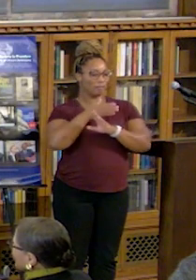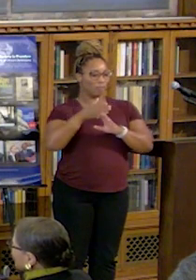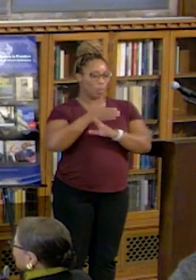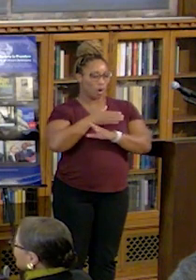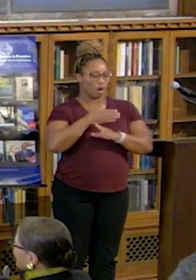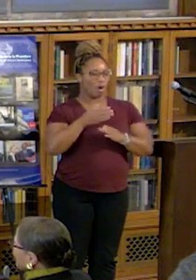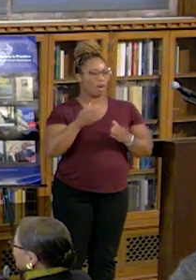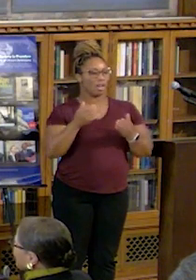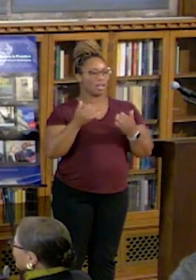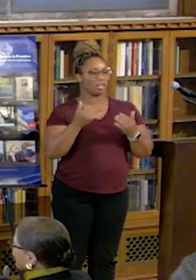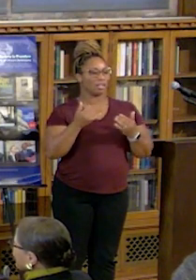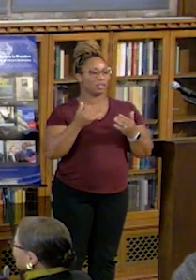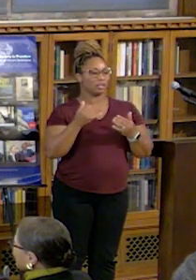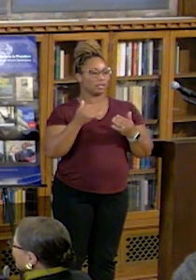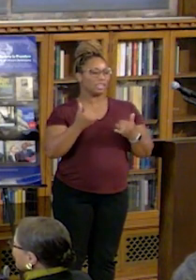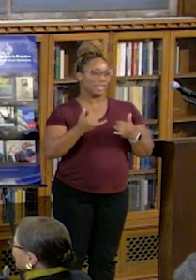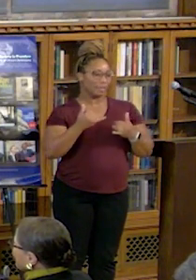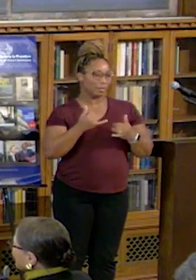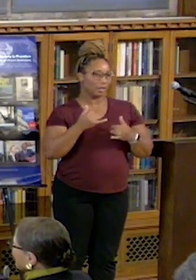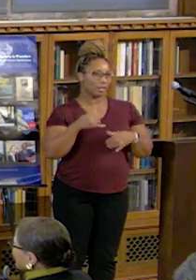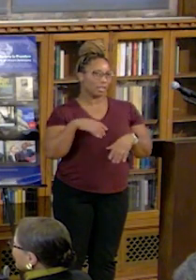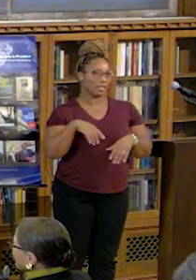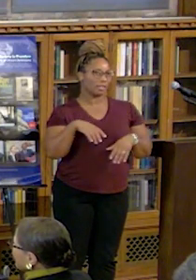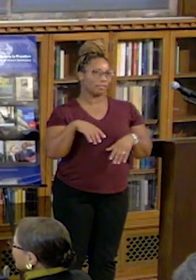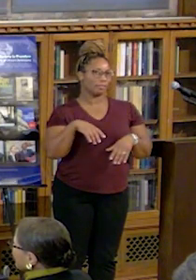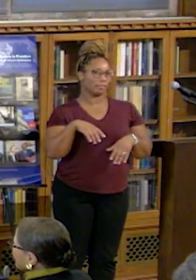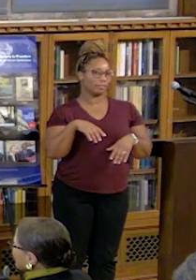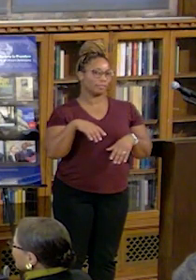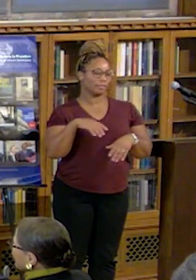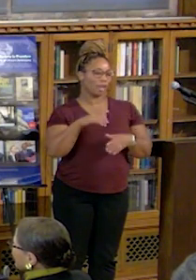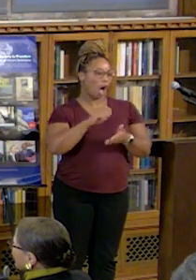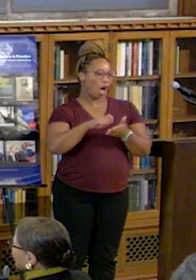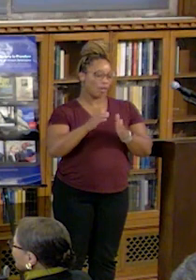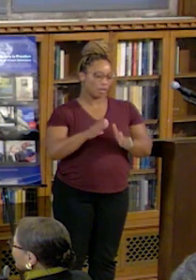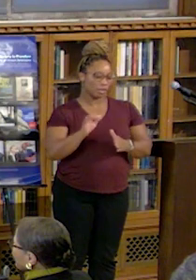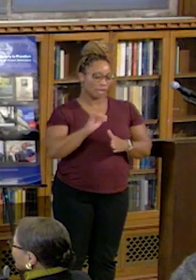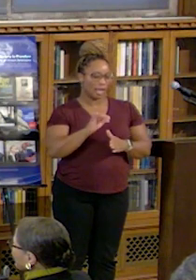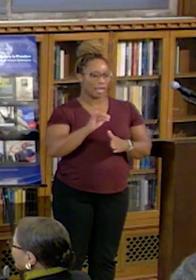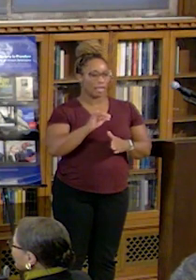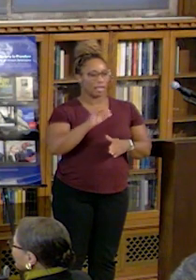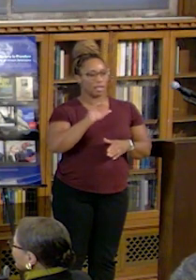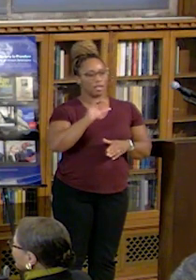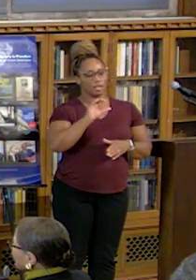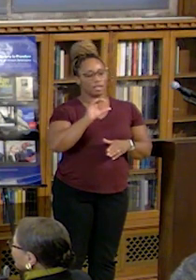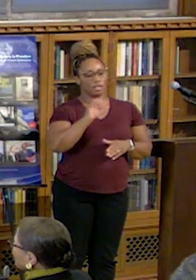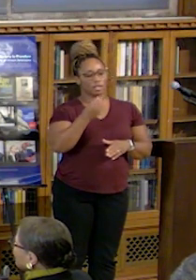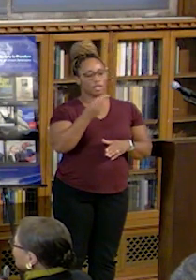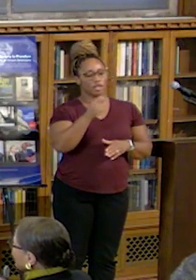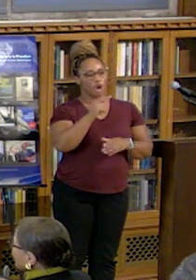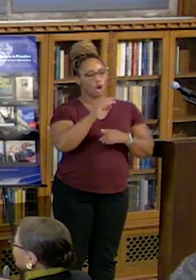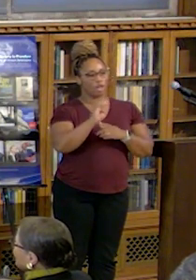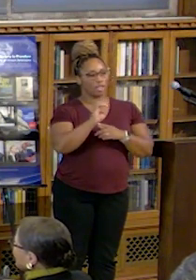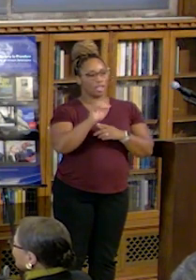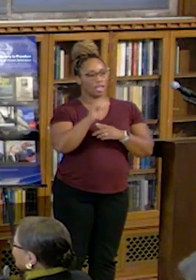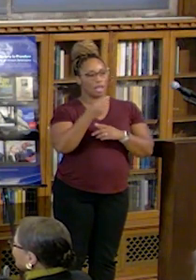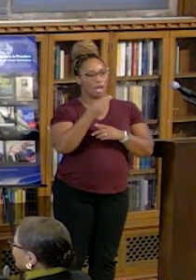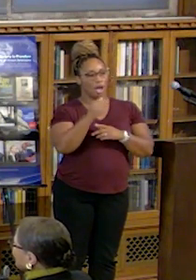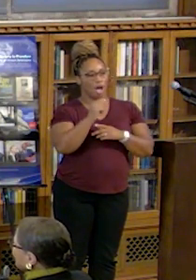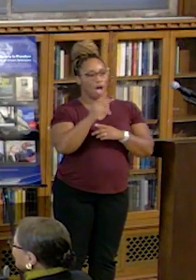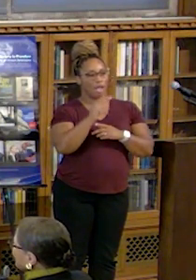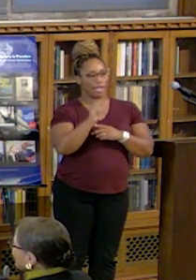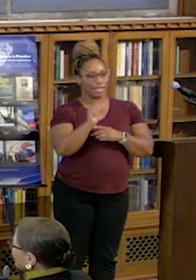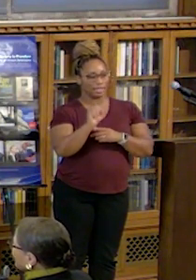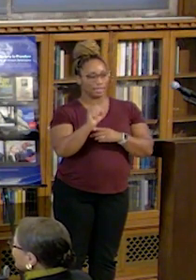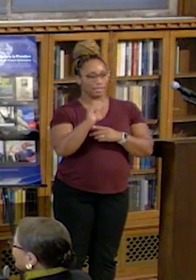contemporary um authors and I look back at people like um Charlotte Hawkins Brown and the way she used her